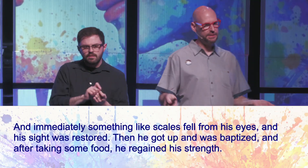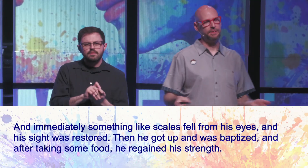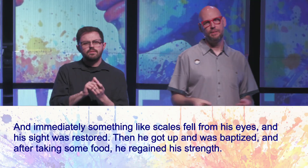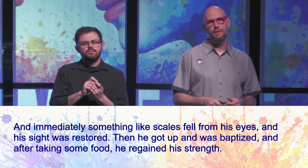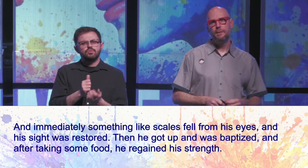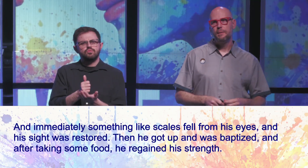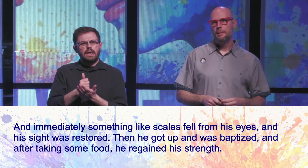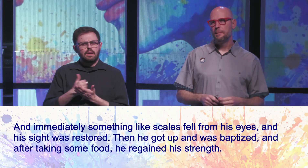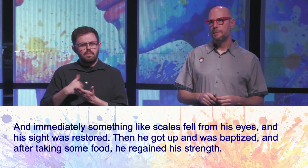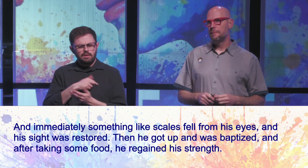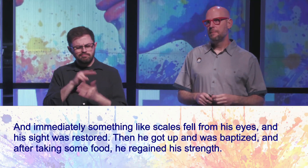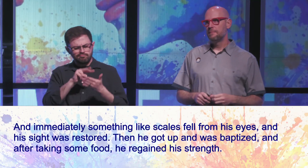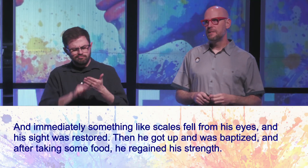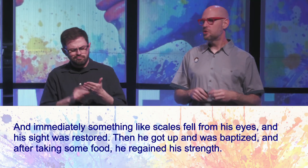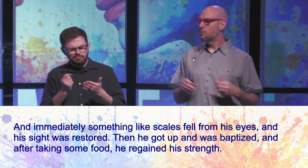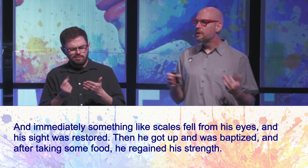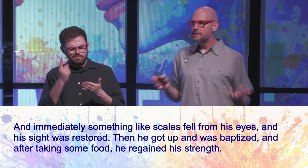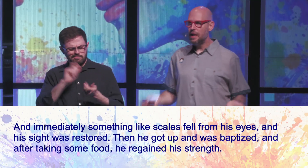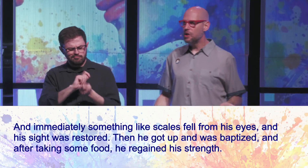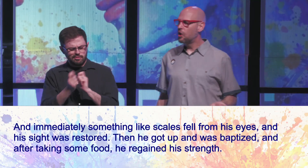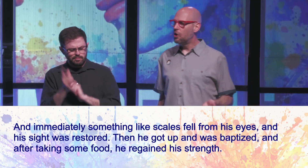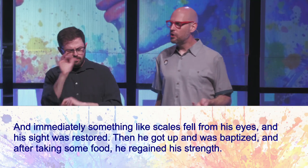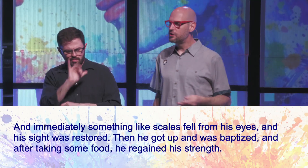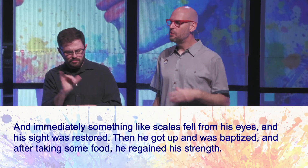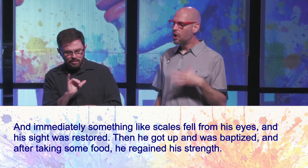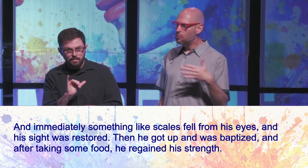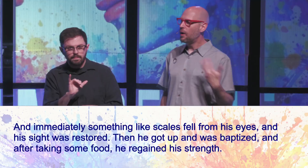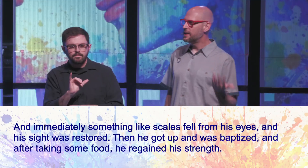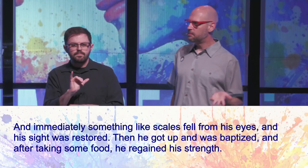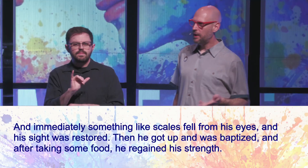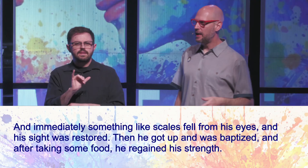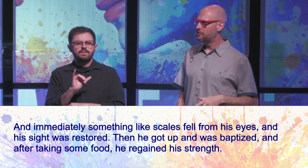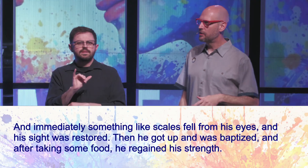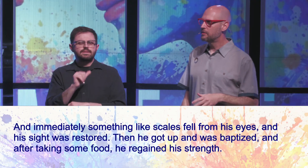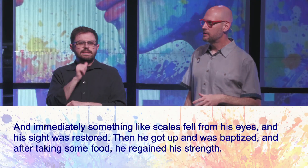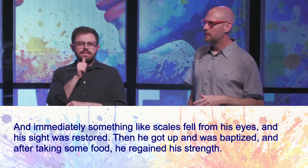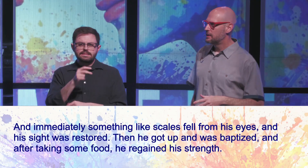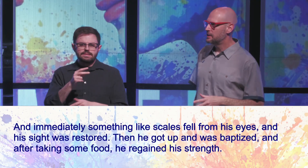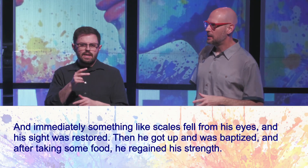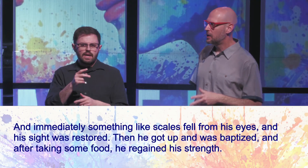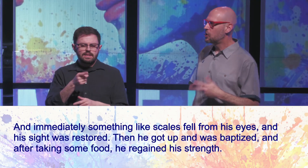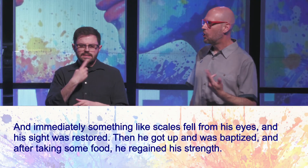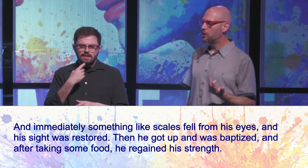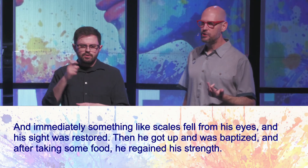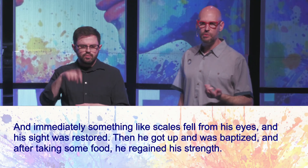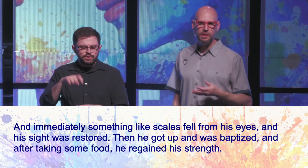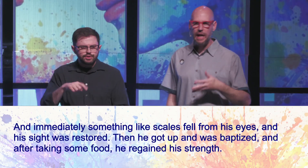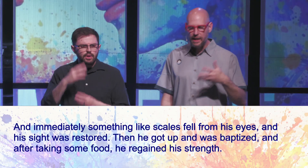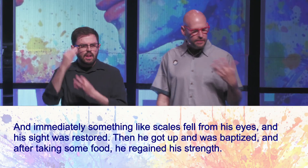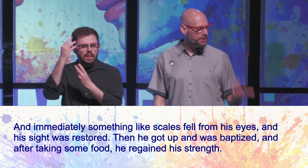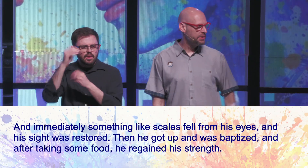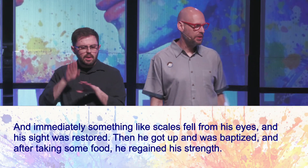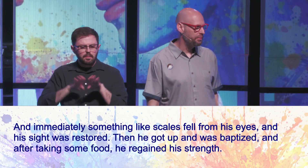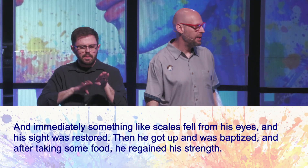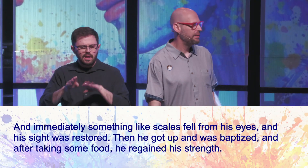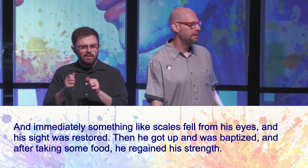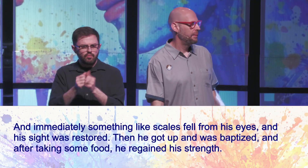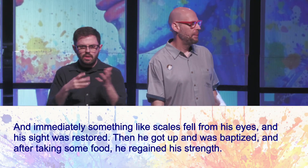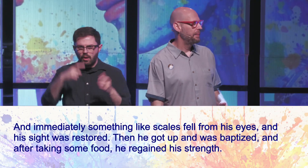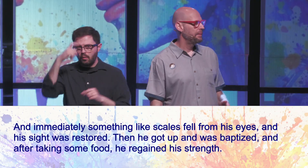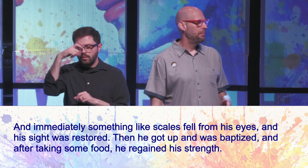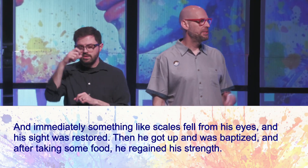place. This story is not a call to unwise behavior. is not a call to a lack of